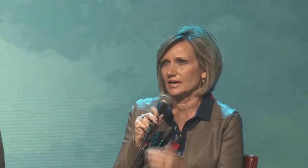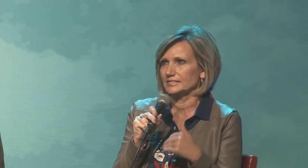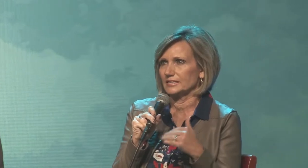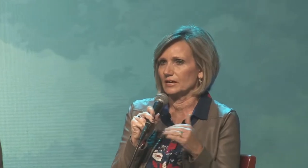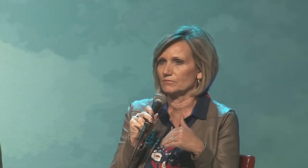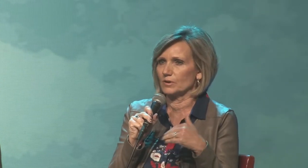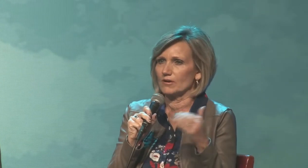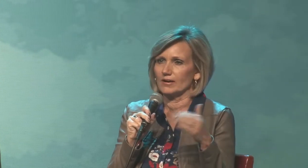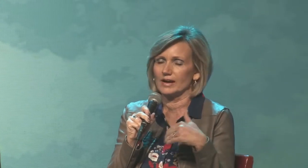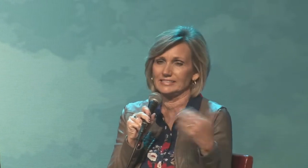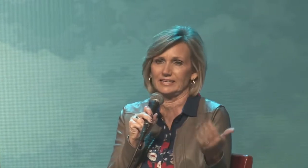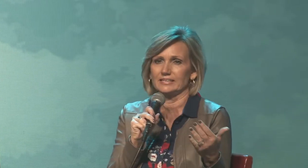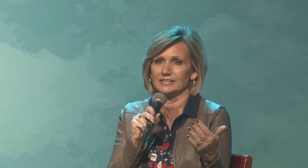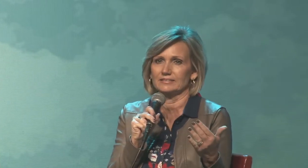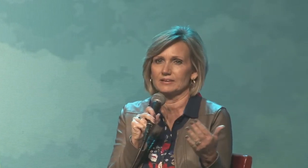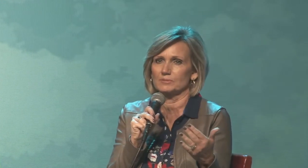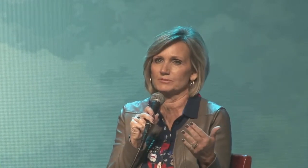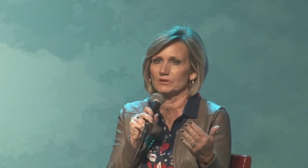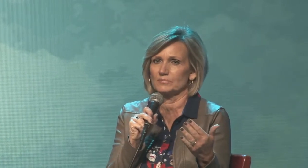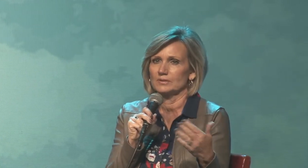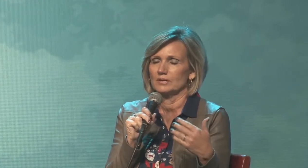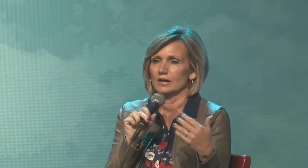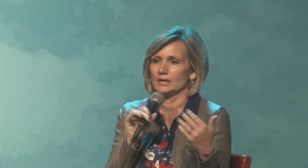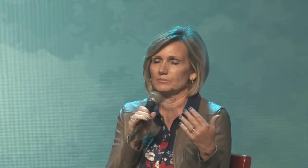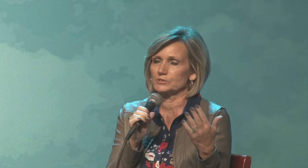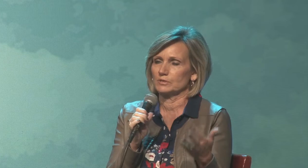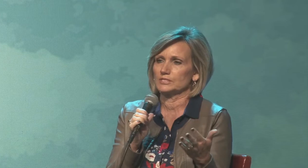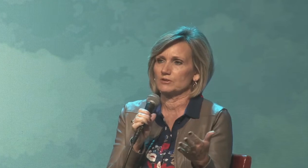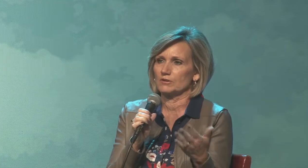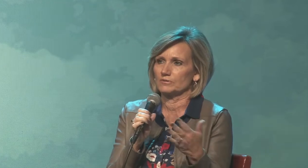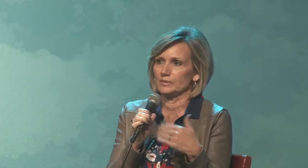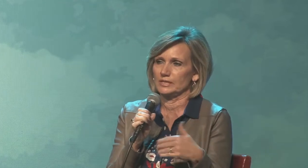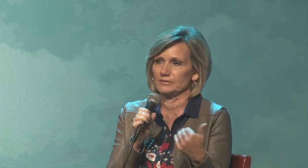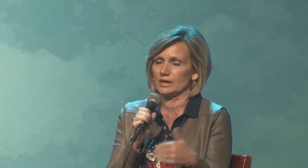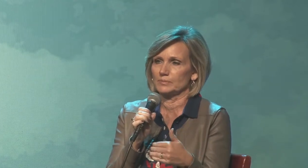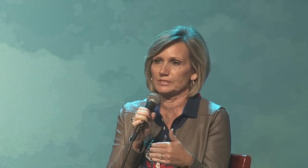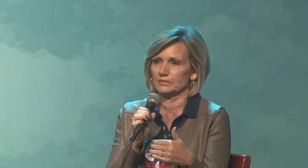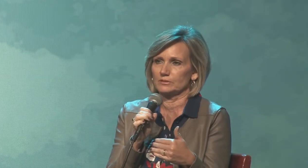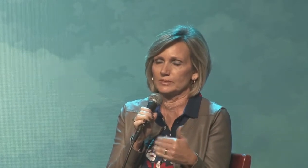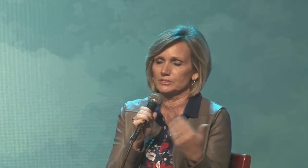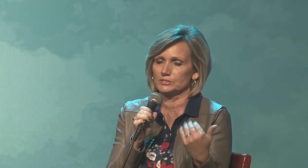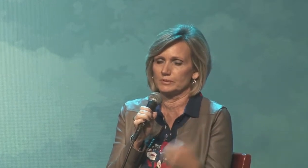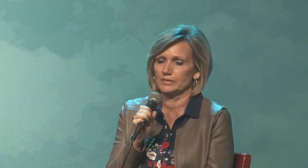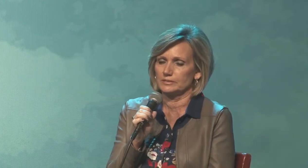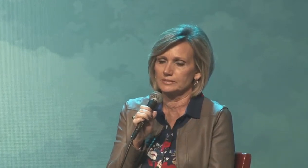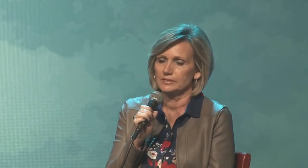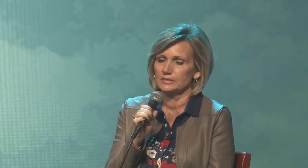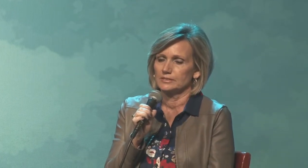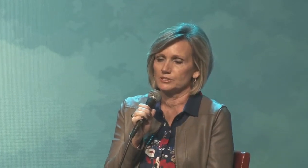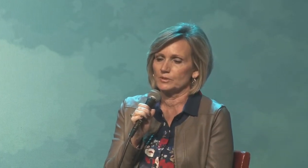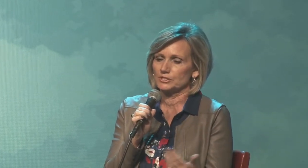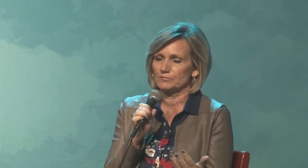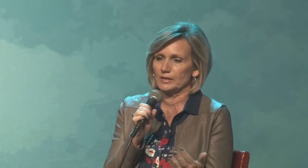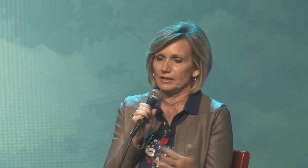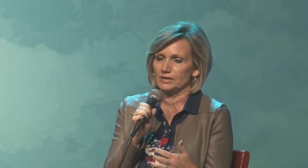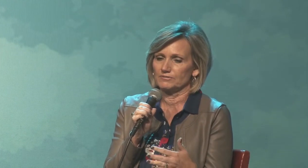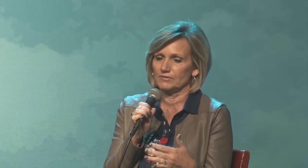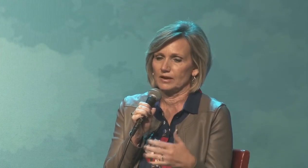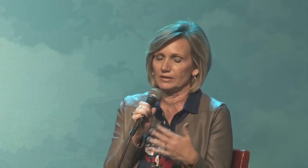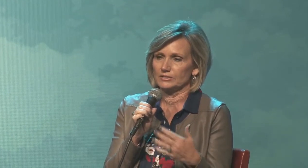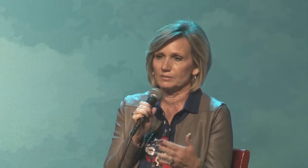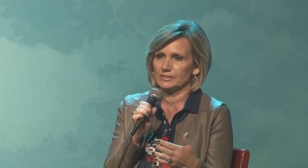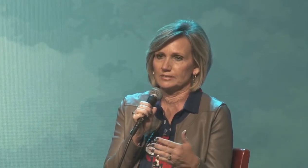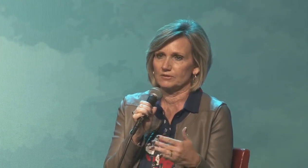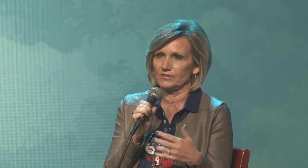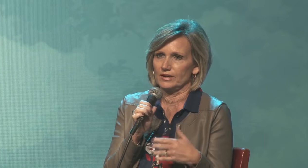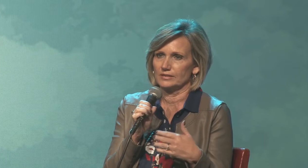The idea of where our identity comes from was really strong for me in that particular message, because so much of my life, I